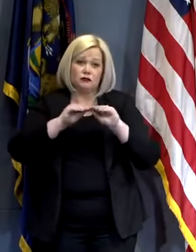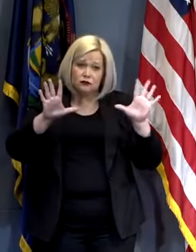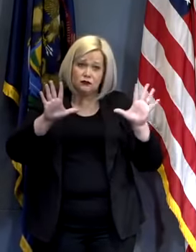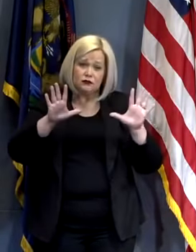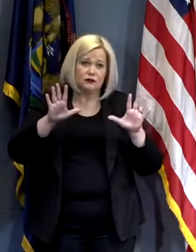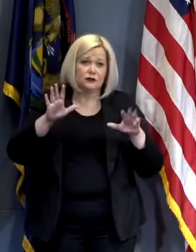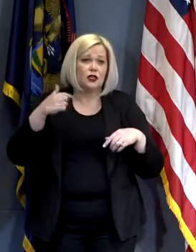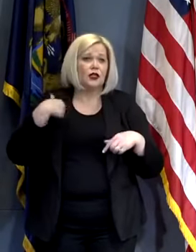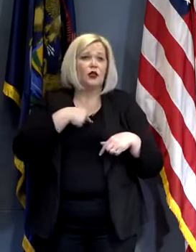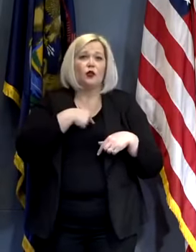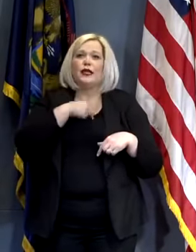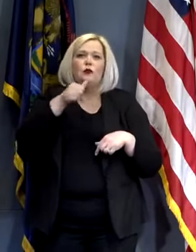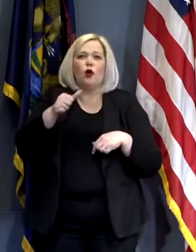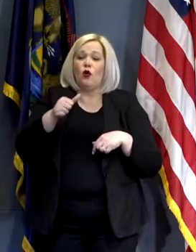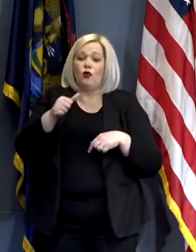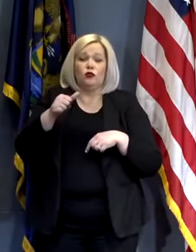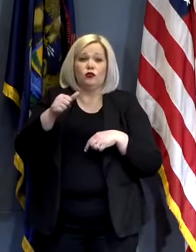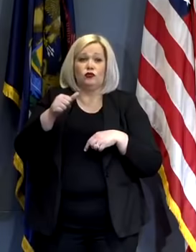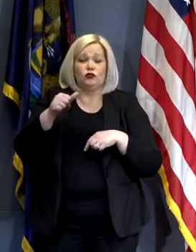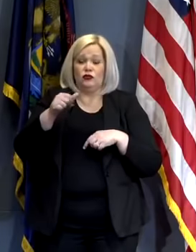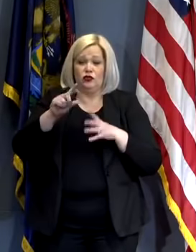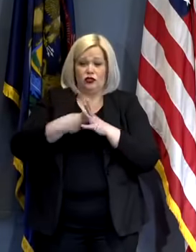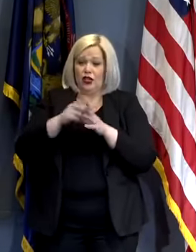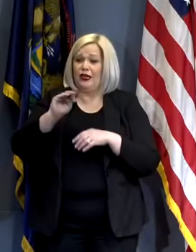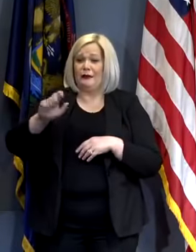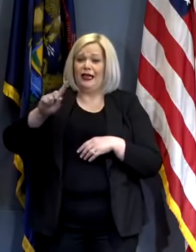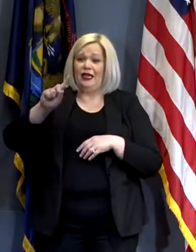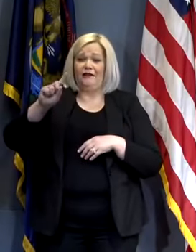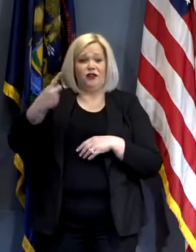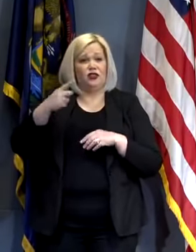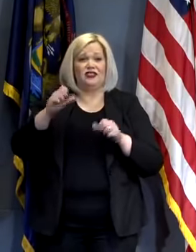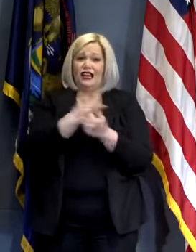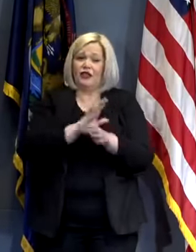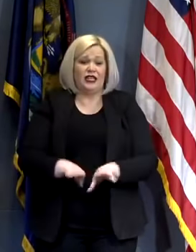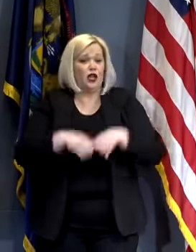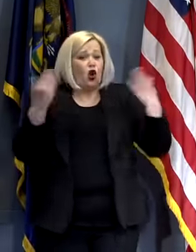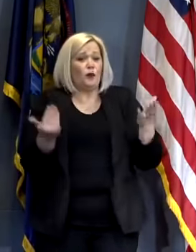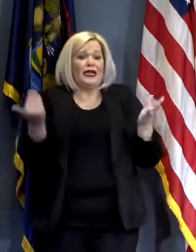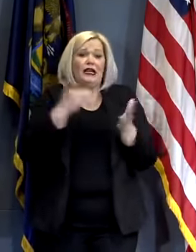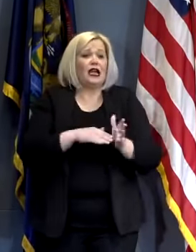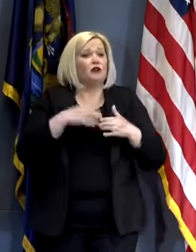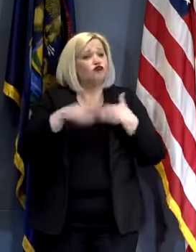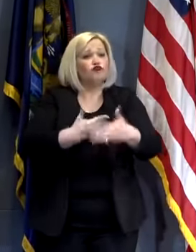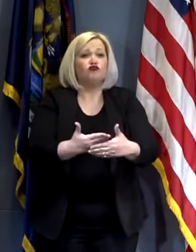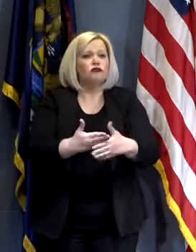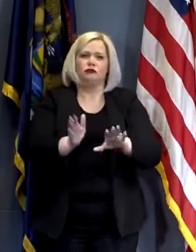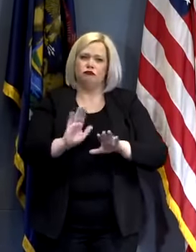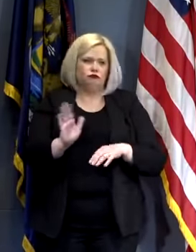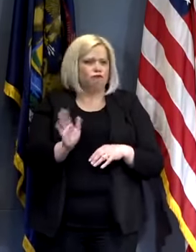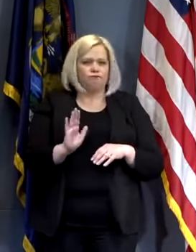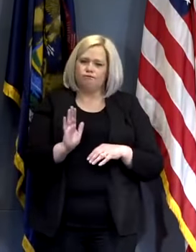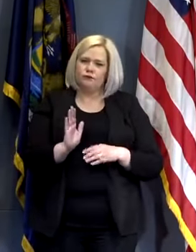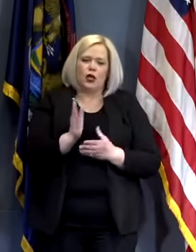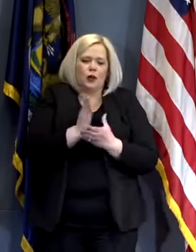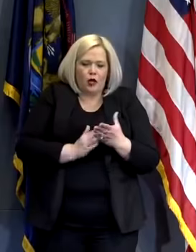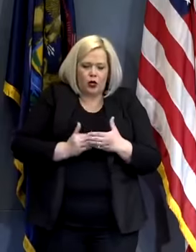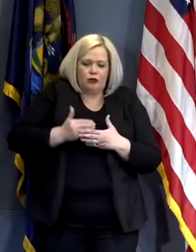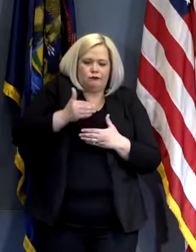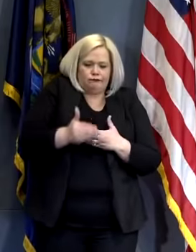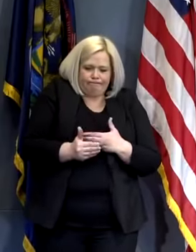we won't just resume life like it was pre-COVID-19. It will take phases, and it's going to be slow, but it's going to